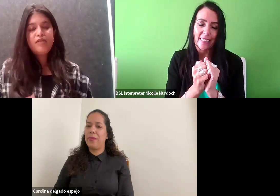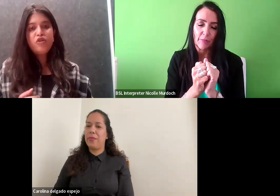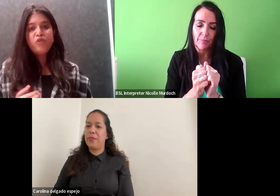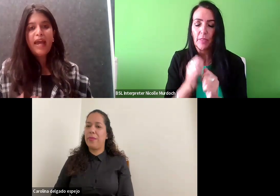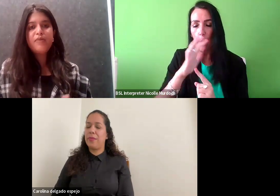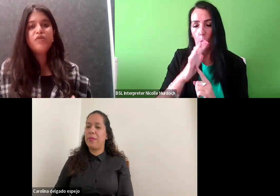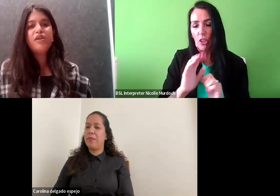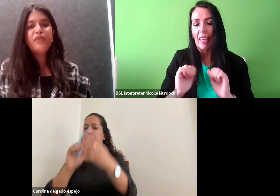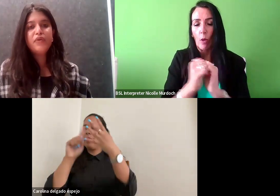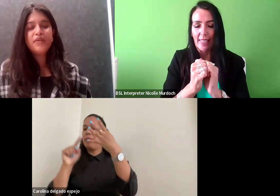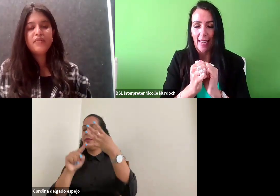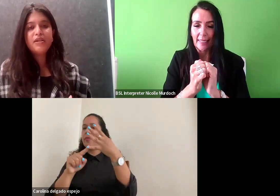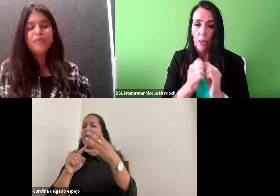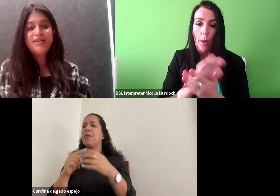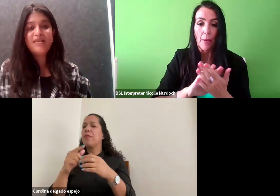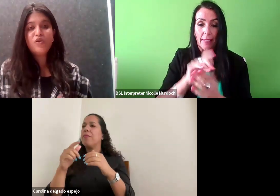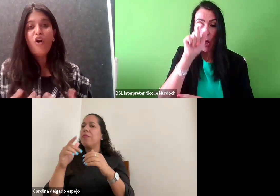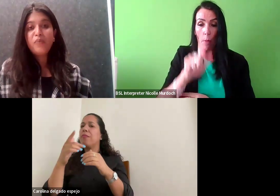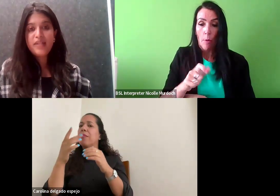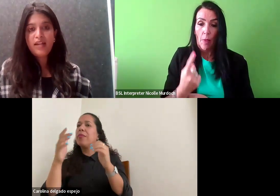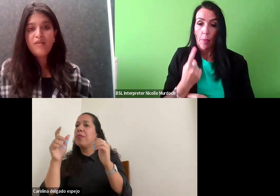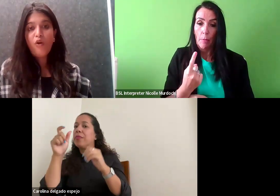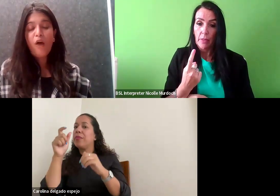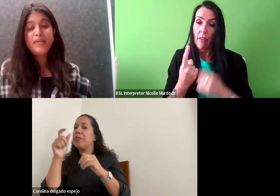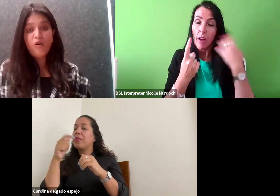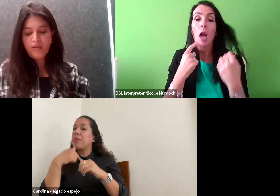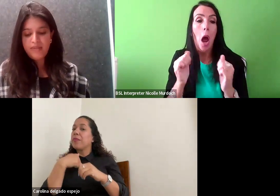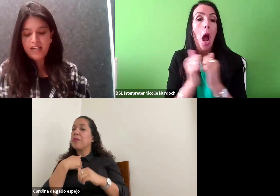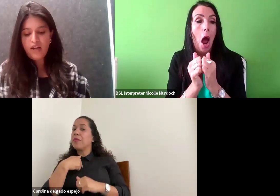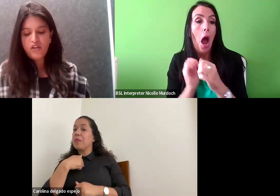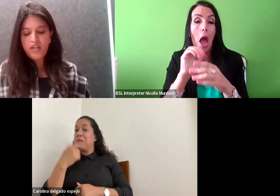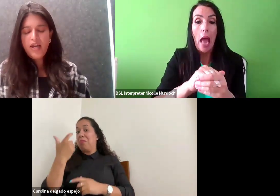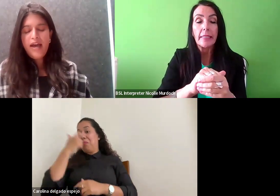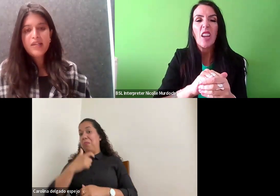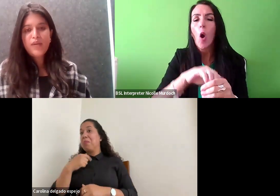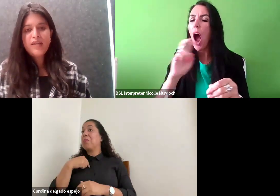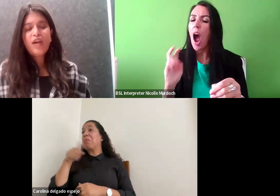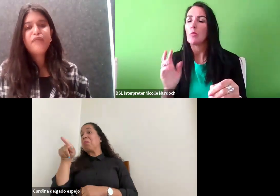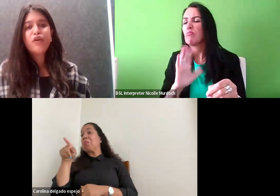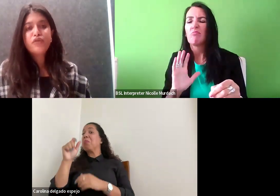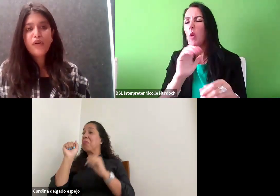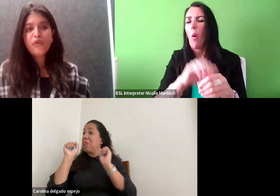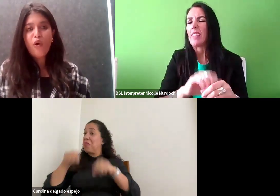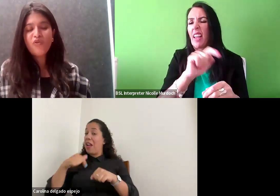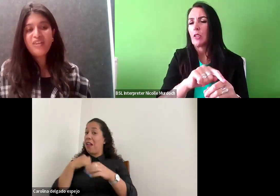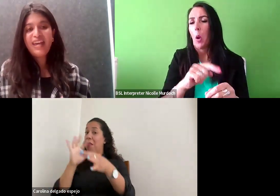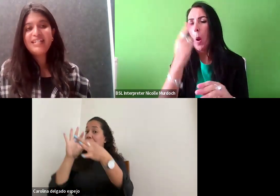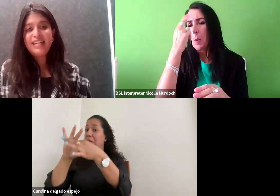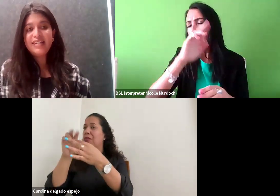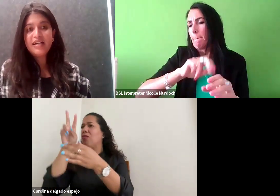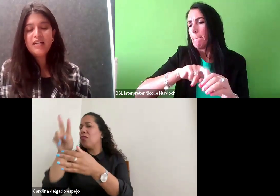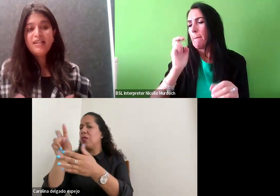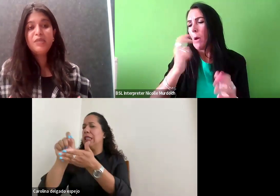this should be able to give users the ability to opt in or opt out from technology, as well as to have control over